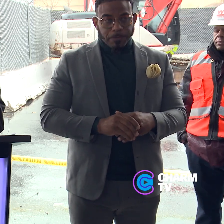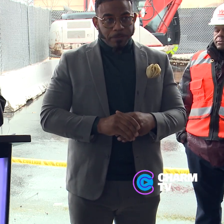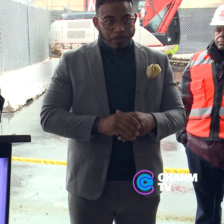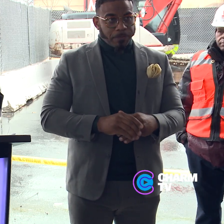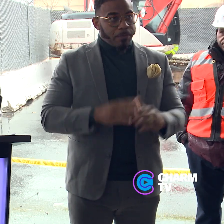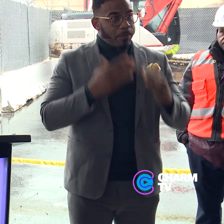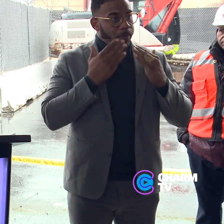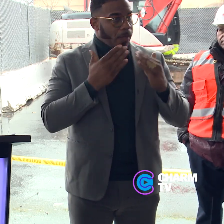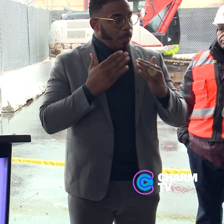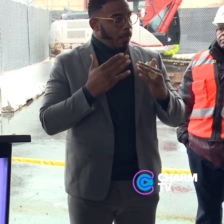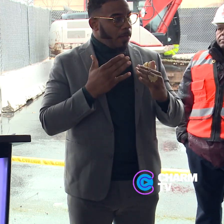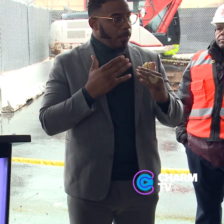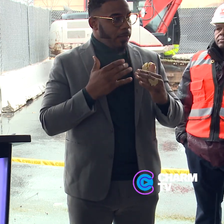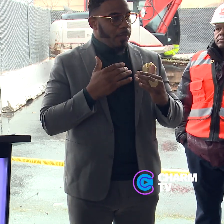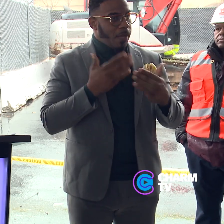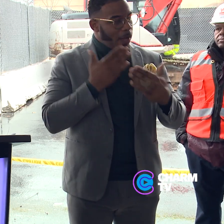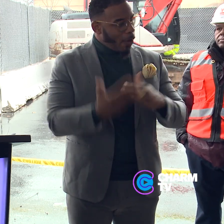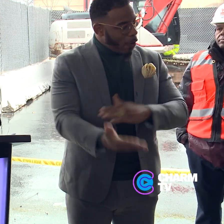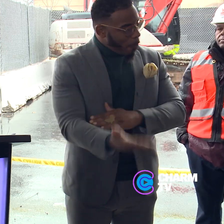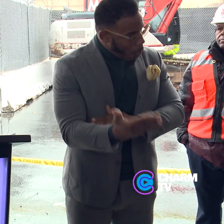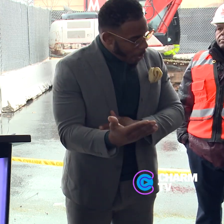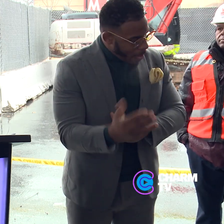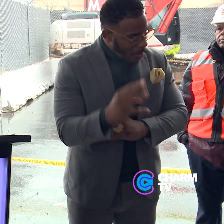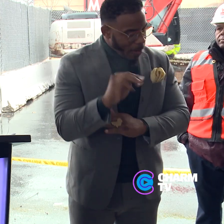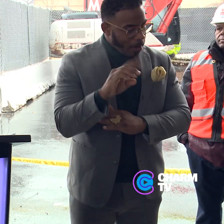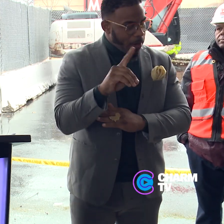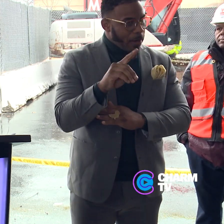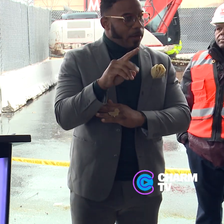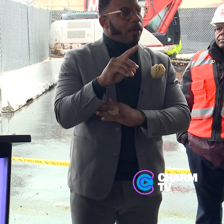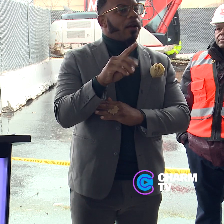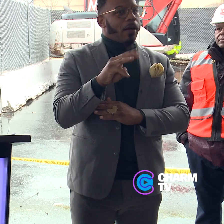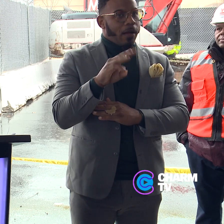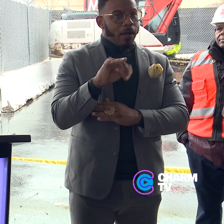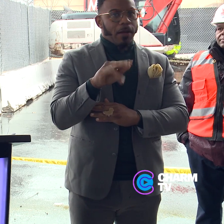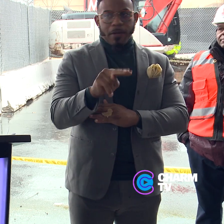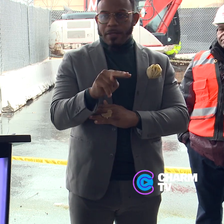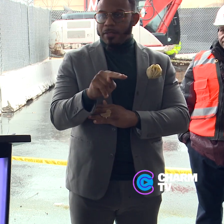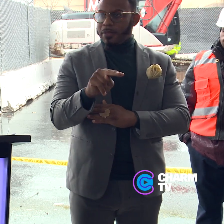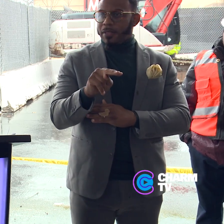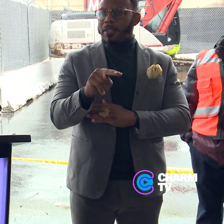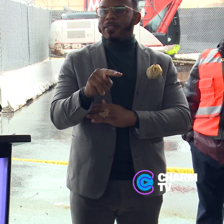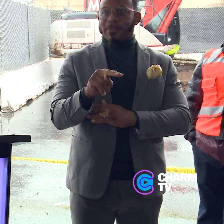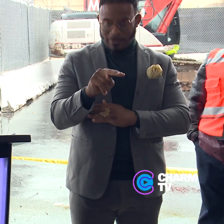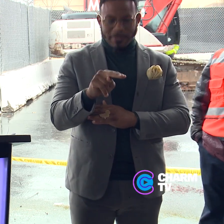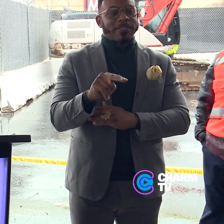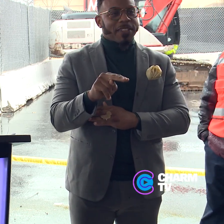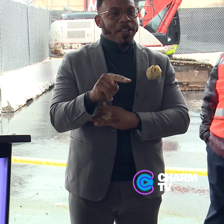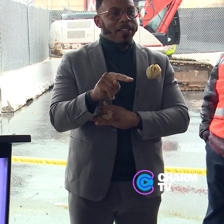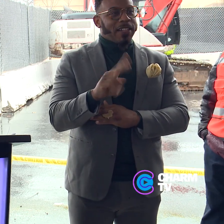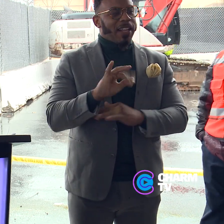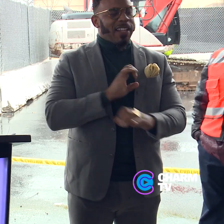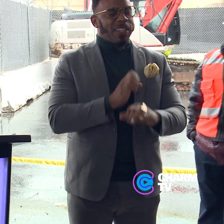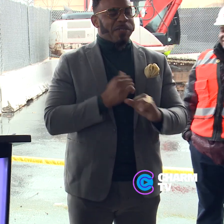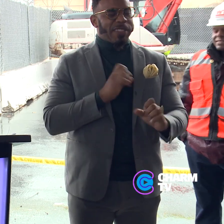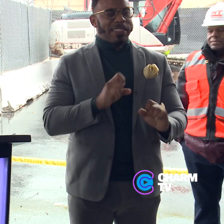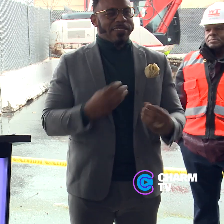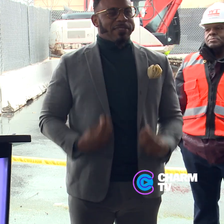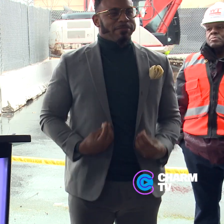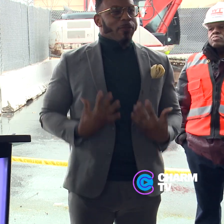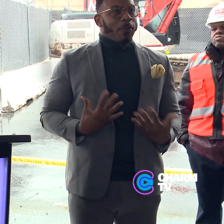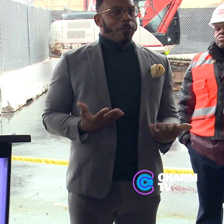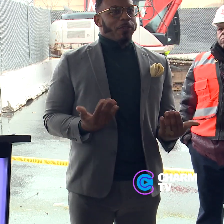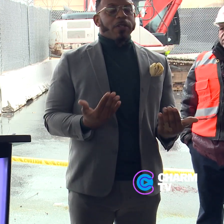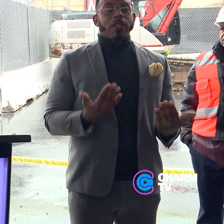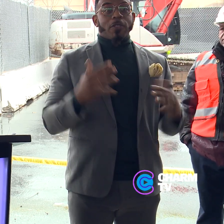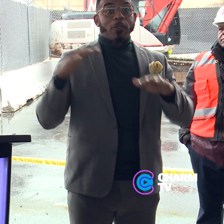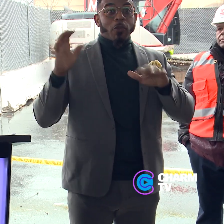Thank you, Mitch Hutchinson, and good morning, Mondawmin. There we go. That's how the energy we need today.